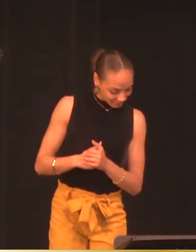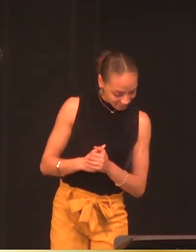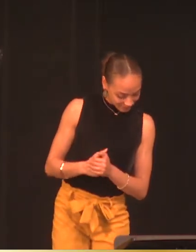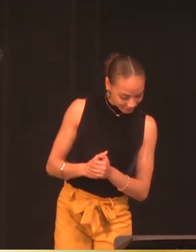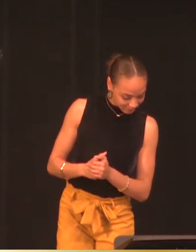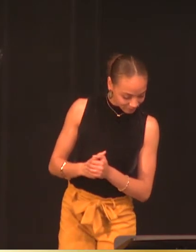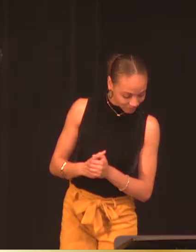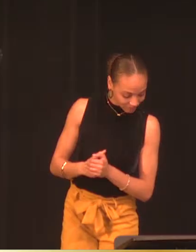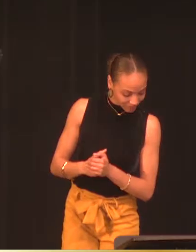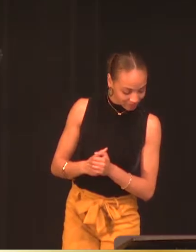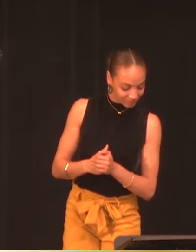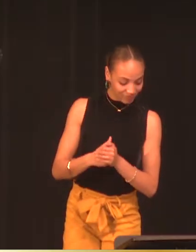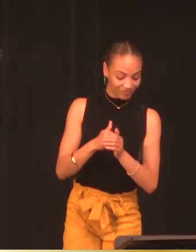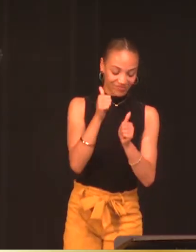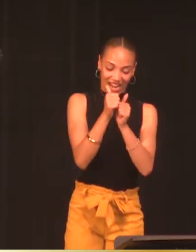there when you're sleeping.